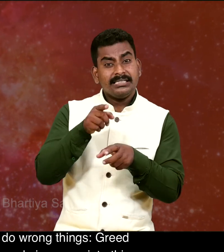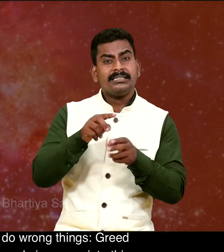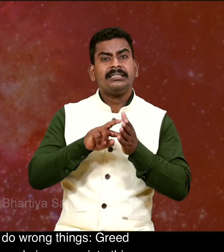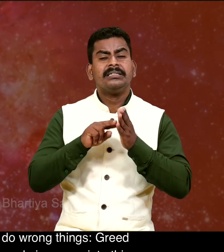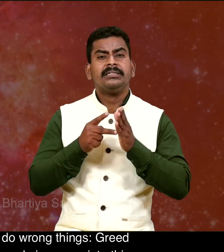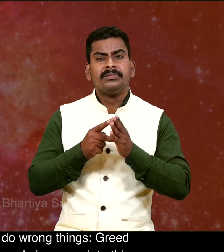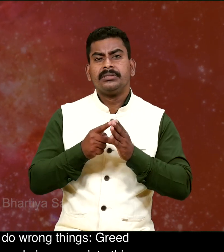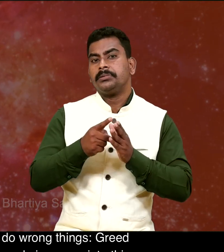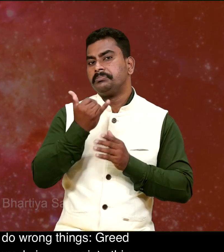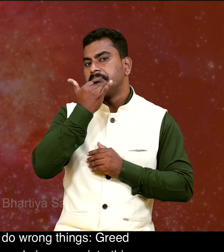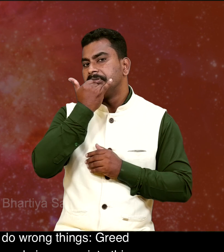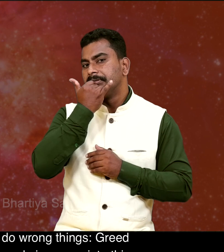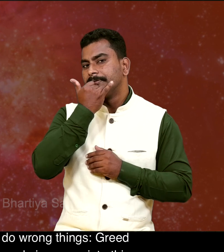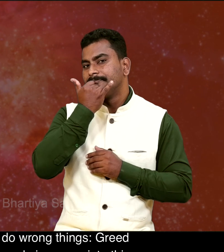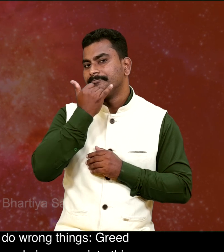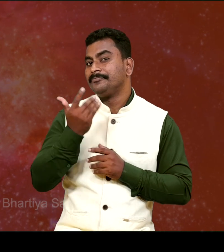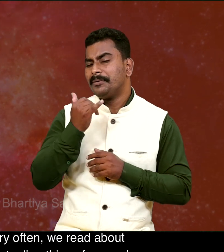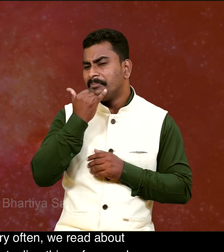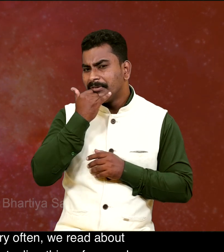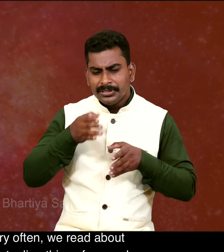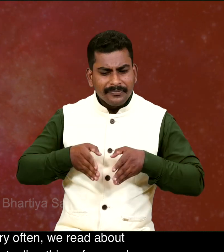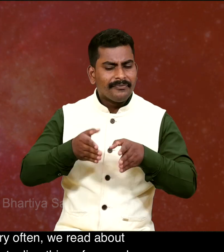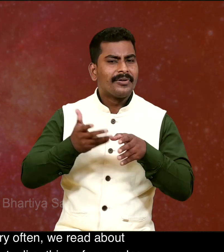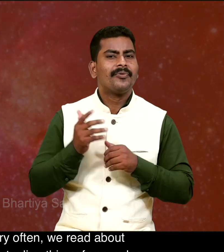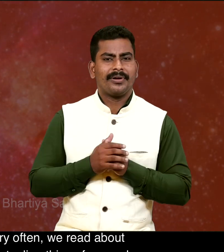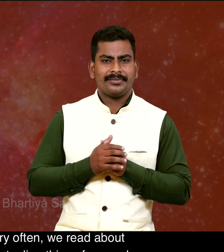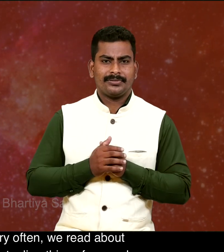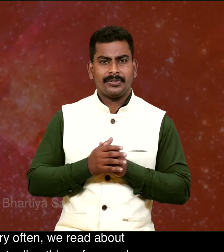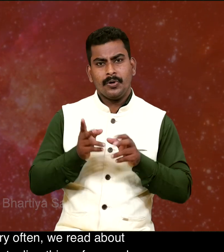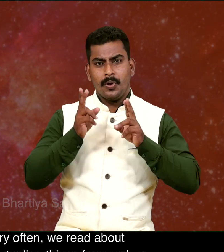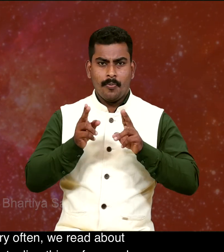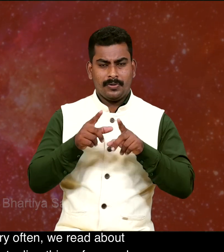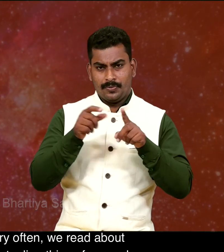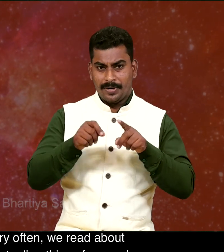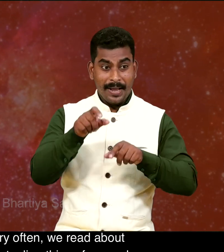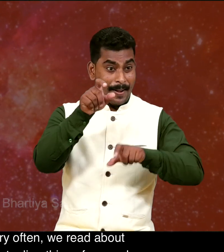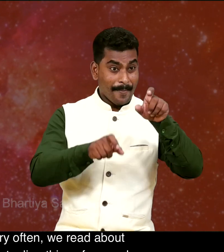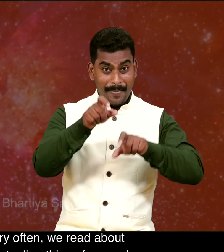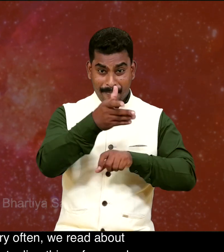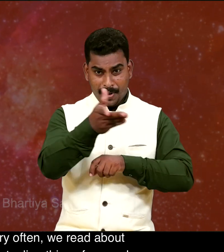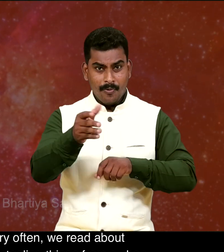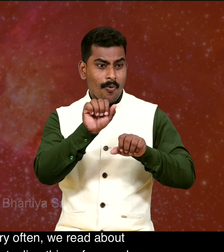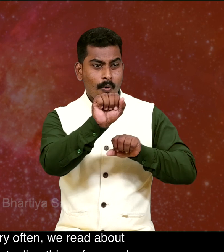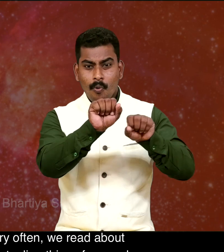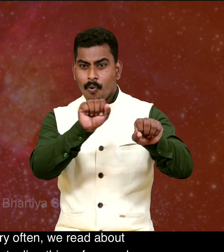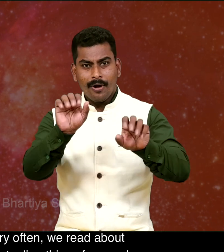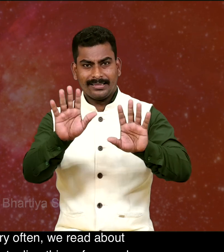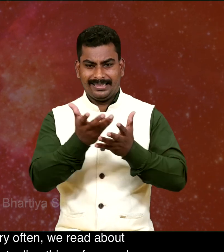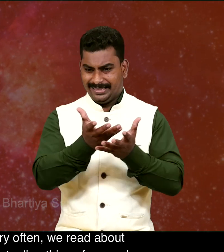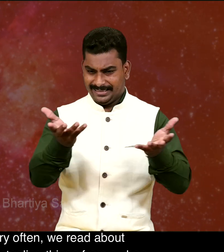inappropriate things. Very often, we read about people stealing things from a shop.